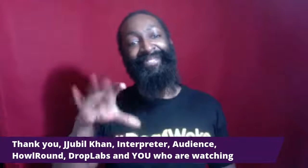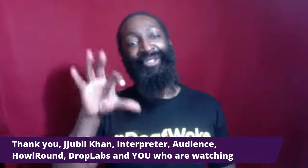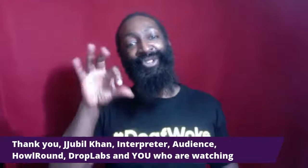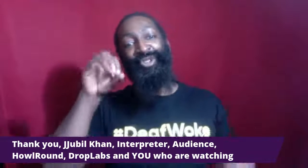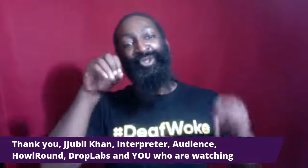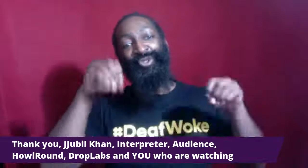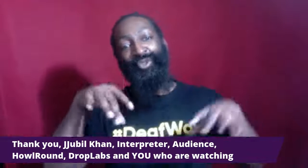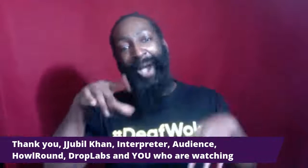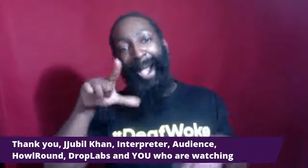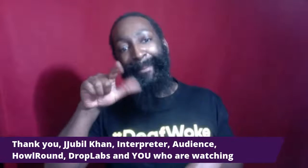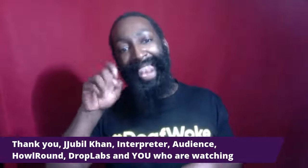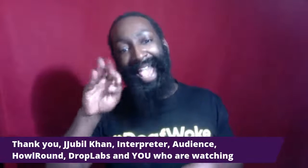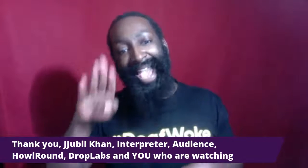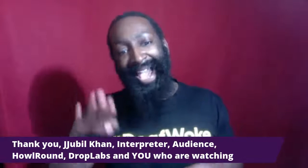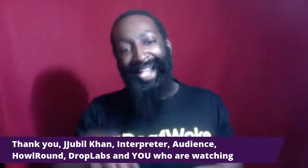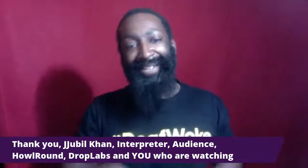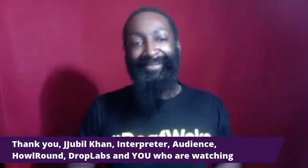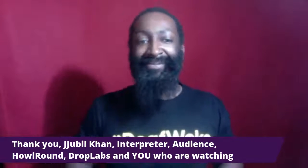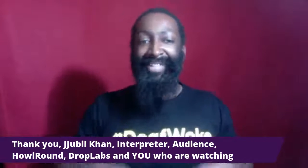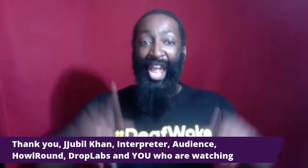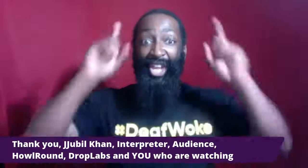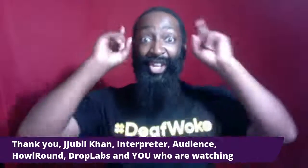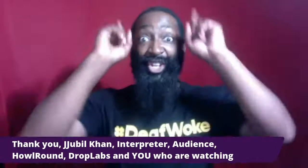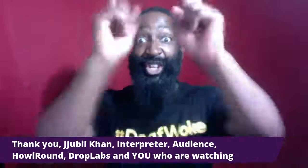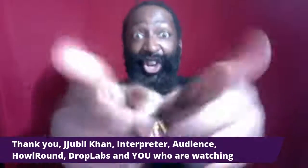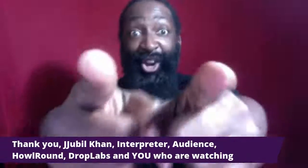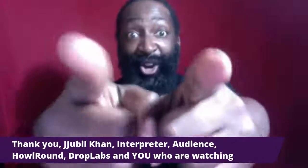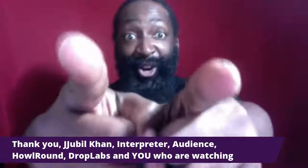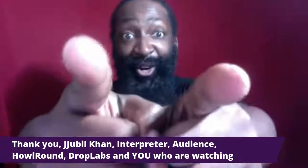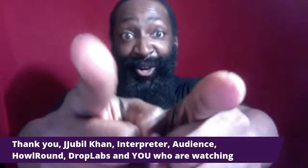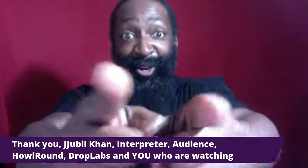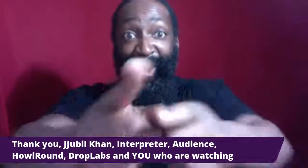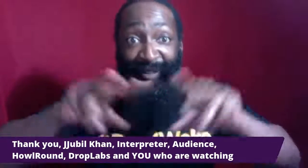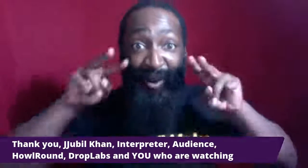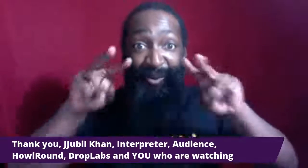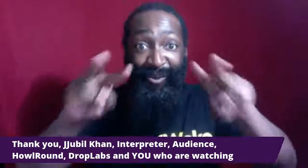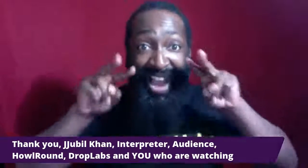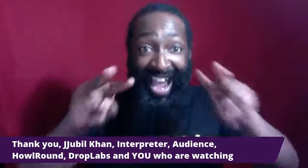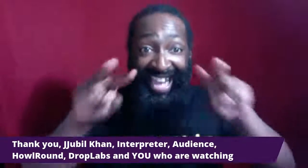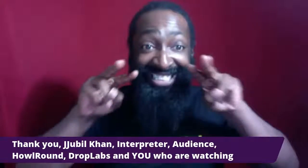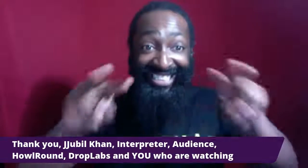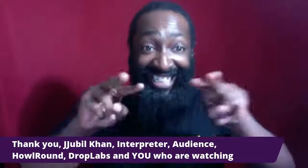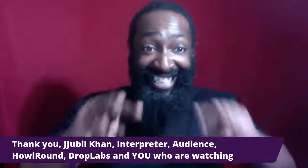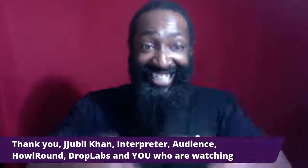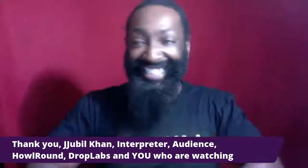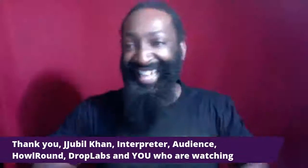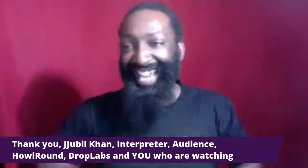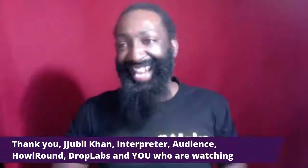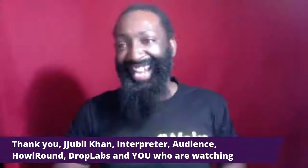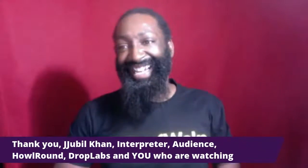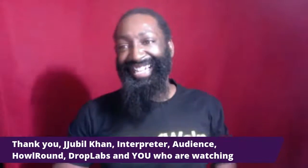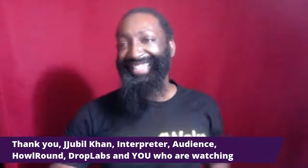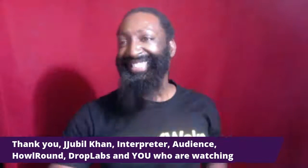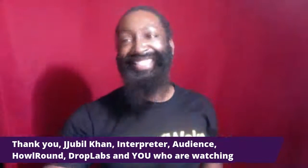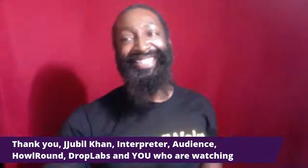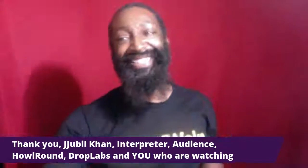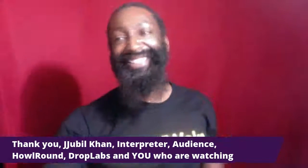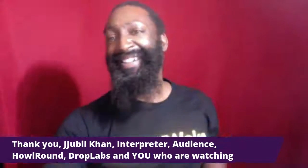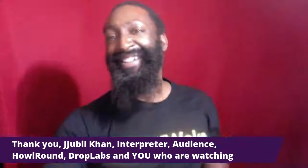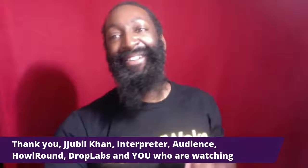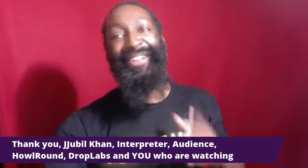Round, Drop Labs, and you for watching.